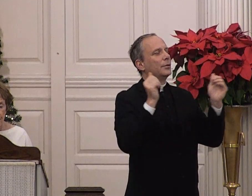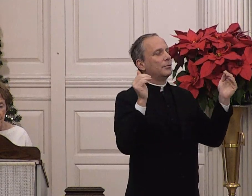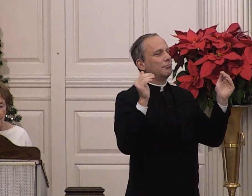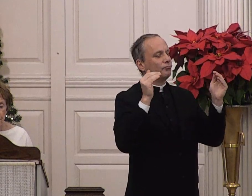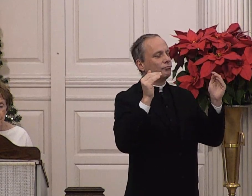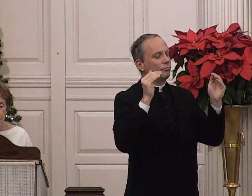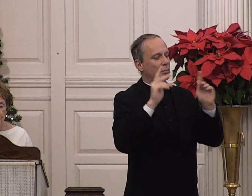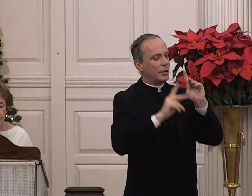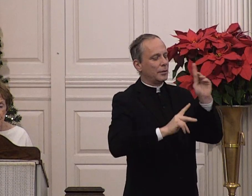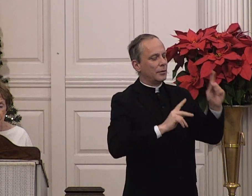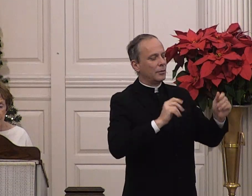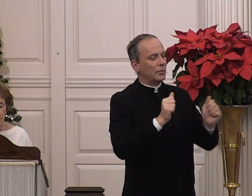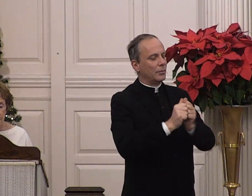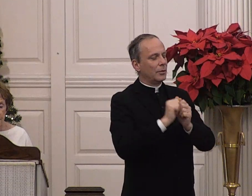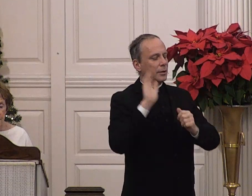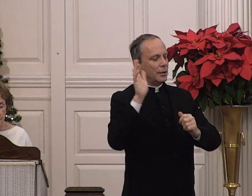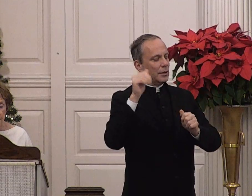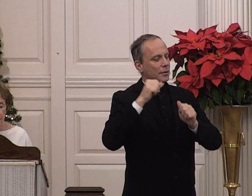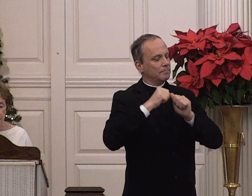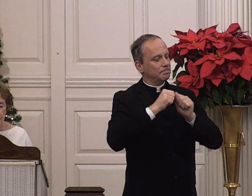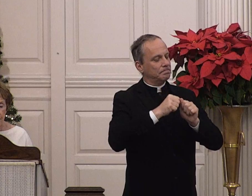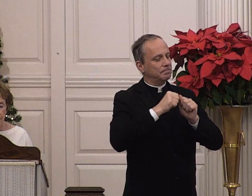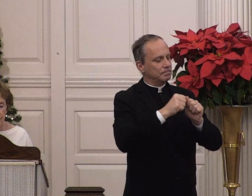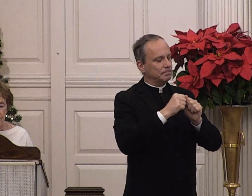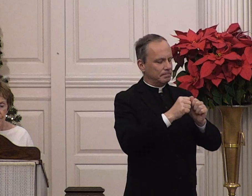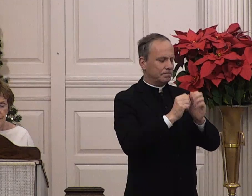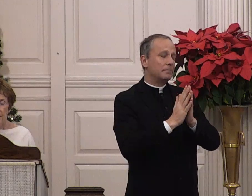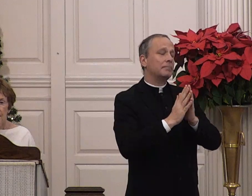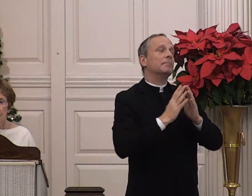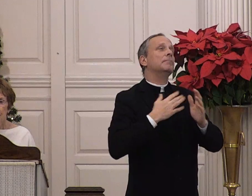the peoples with his constancy.